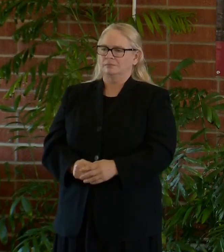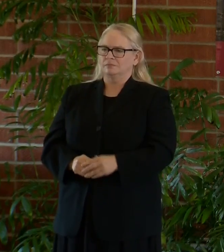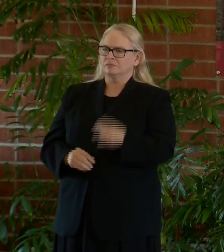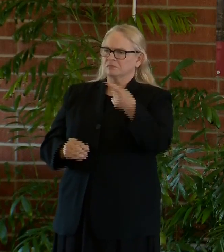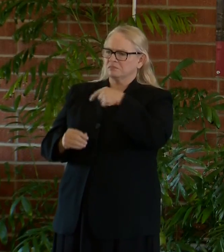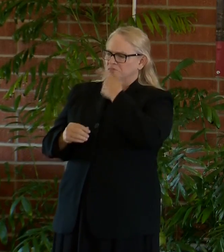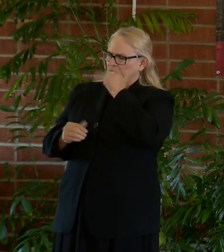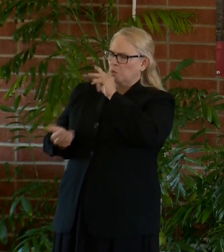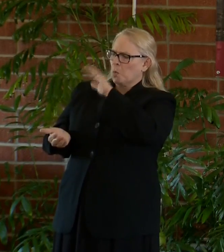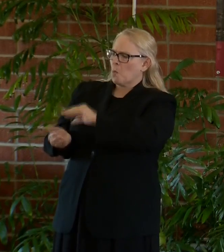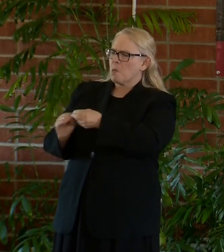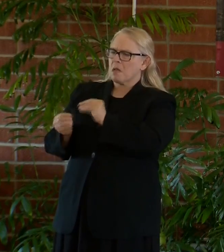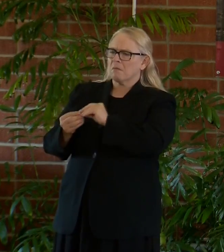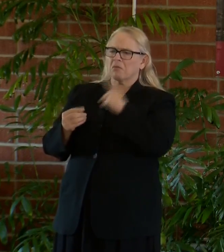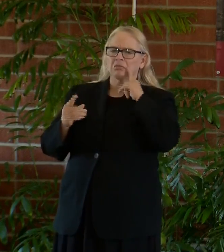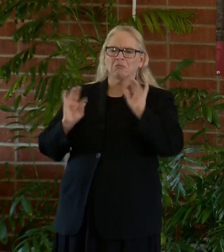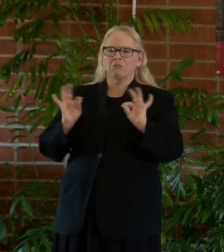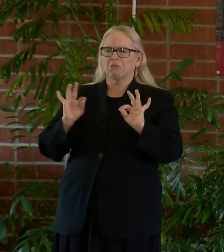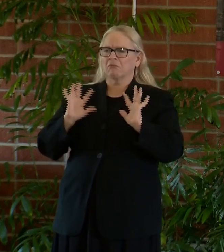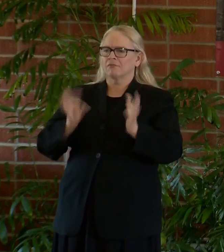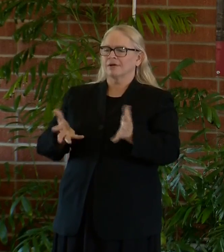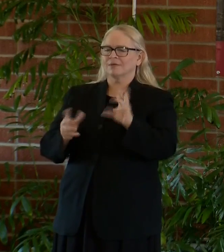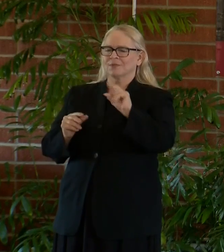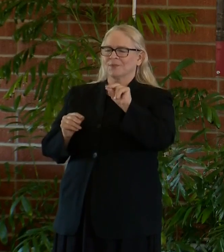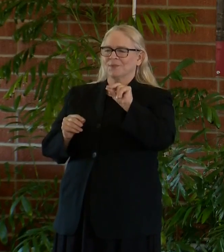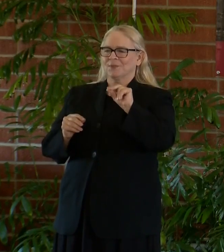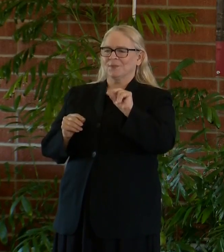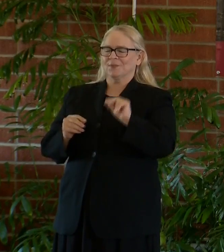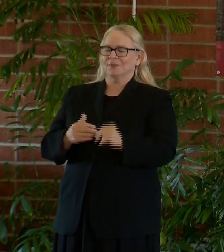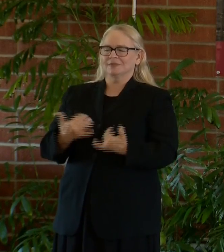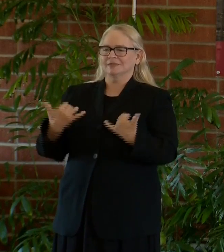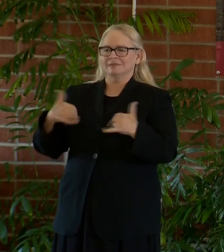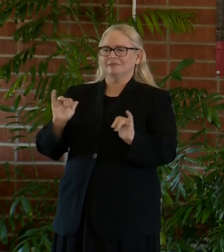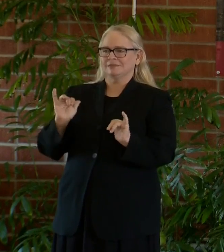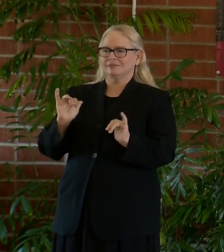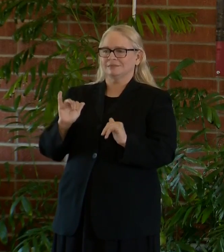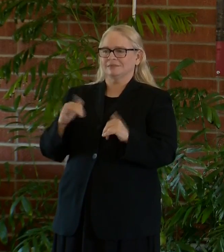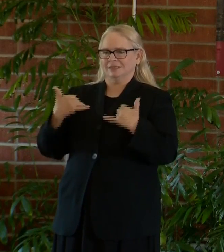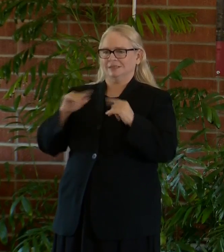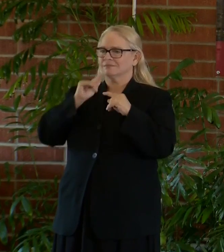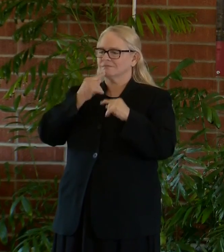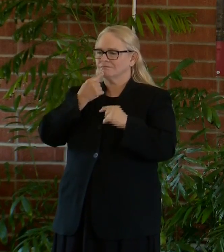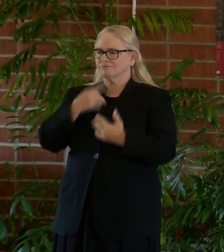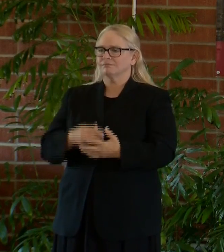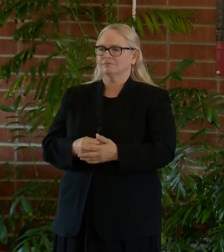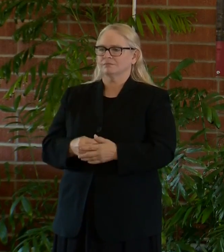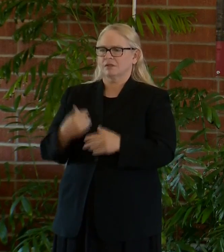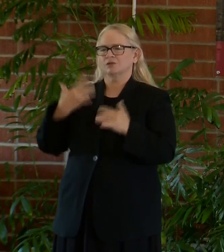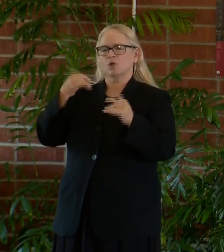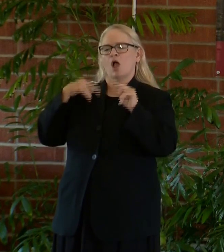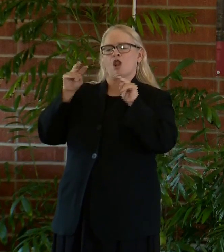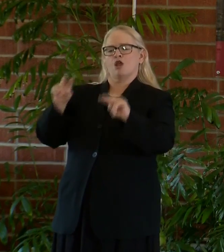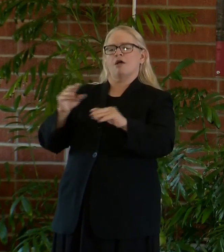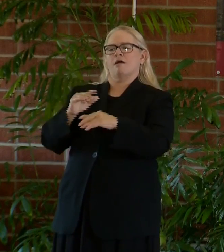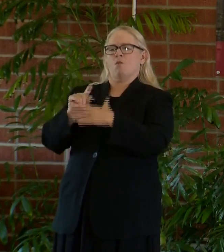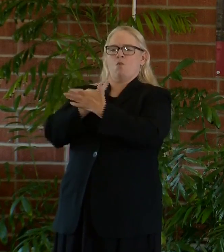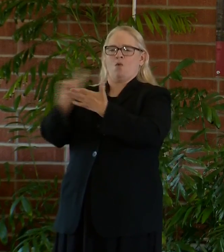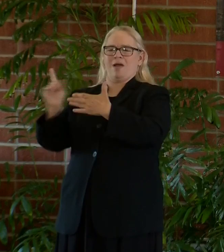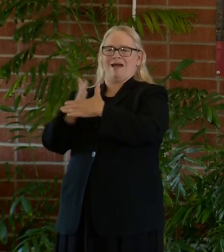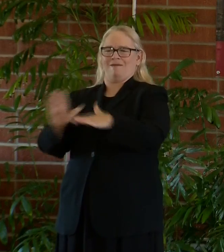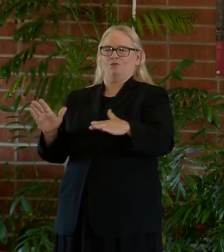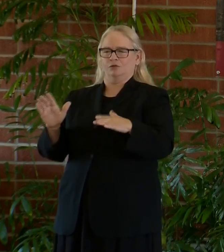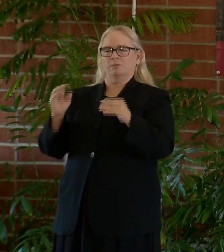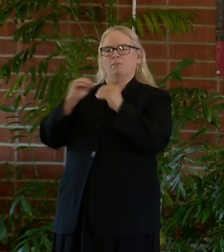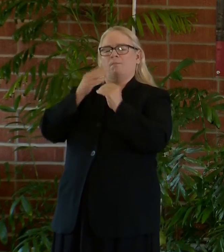appears relatively high, and that's why we prefer the 7-day number. Our 7-day total number of positive